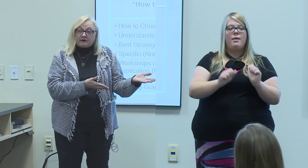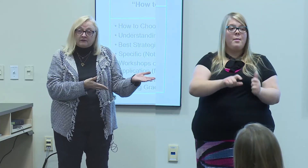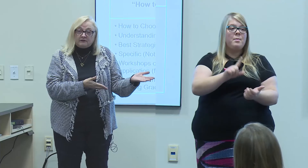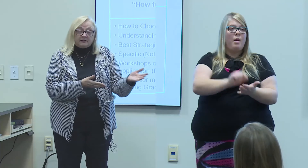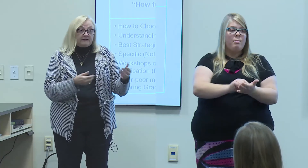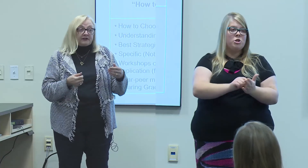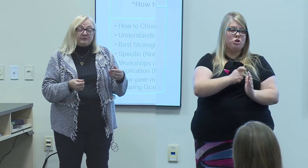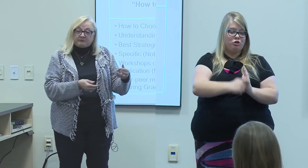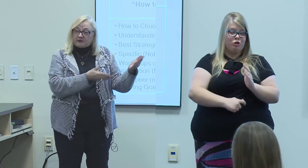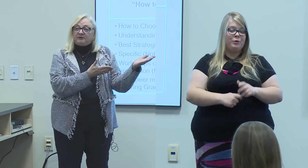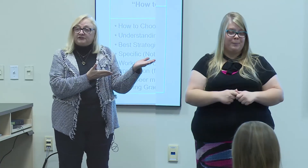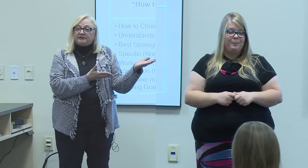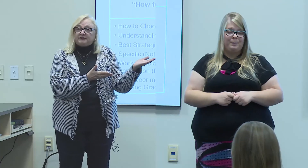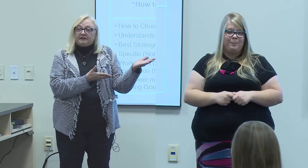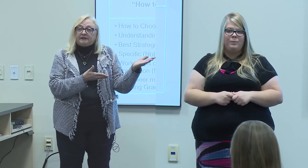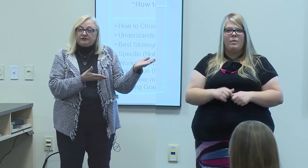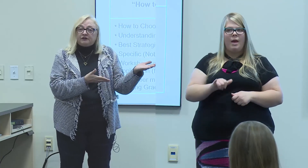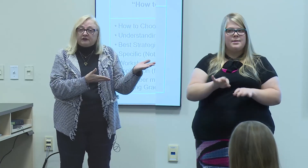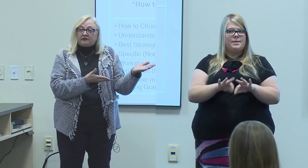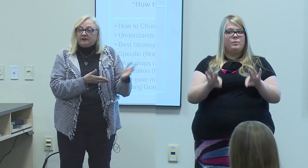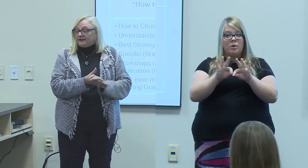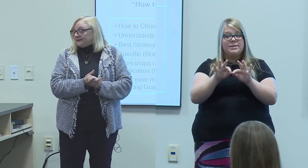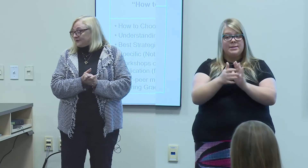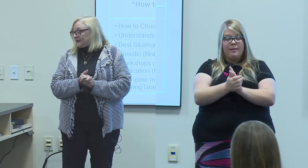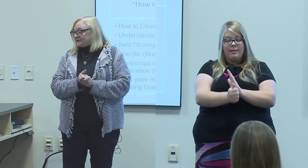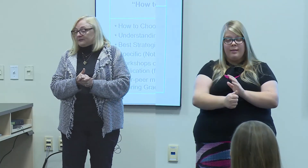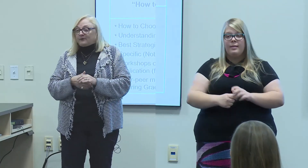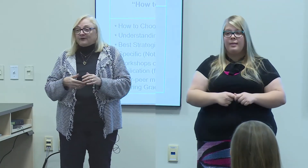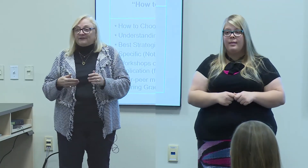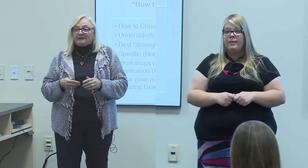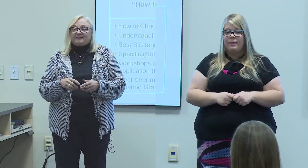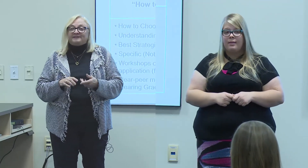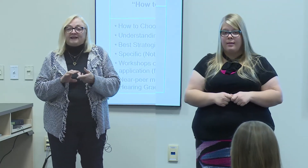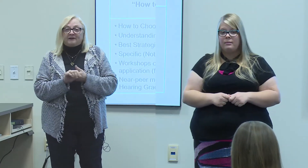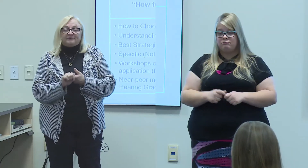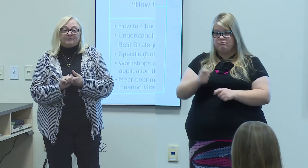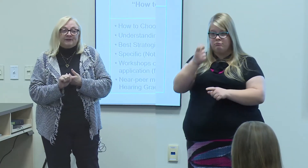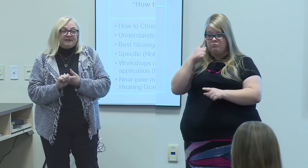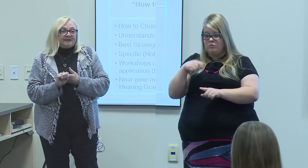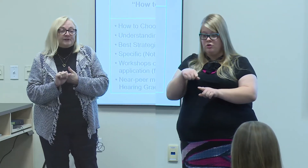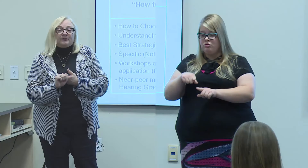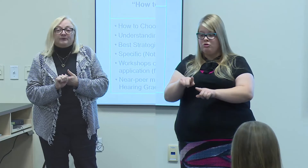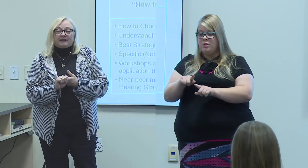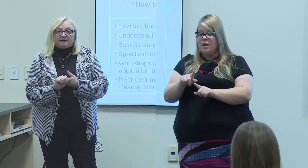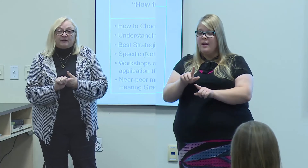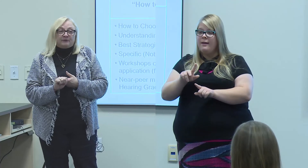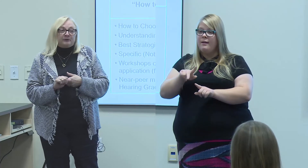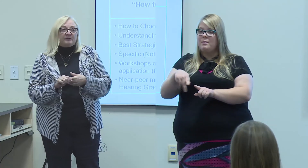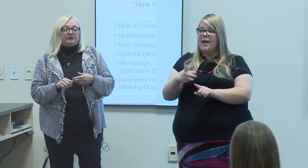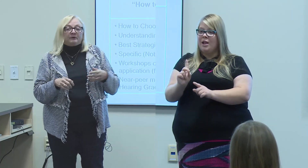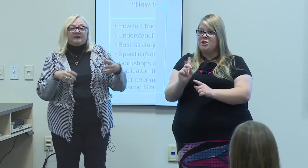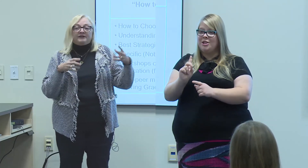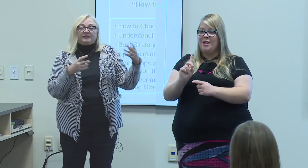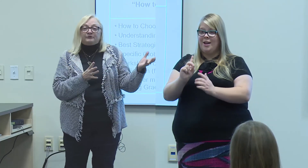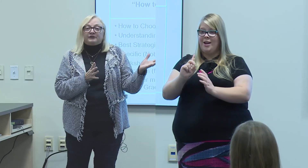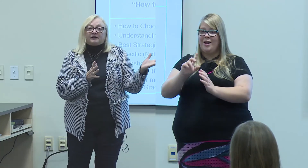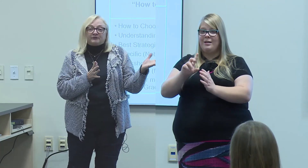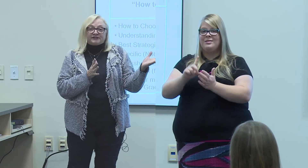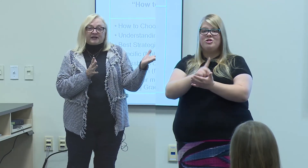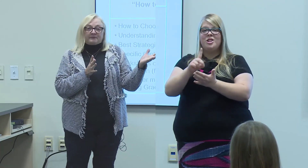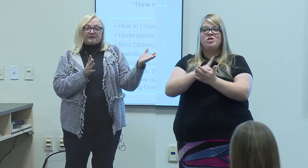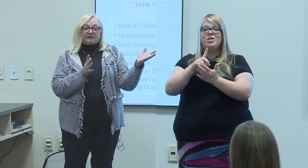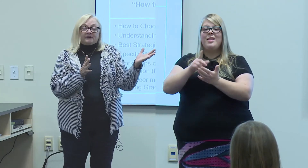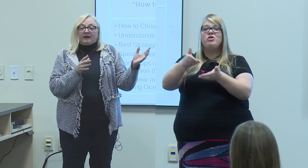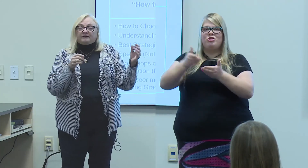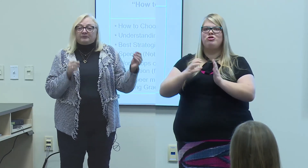review article that could be published in a journal. So that's an important thing, because that also is what you have to go through when you write the